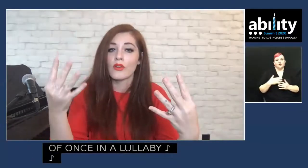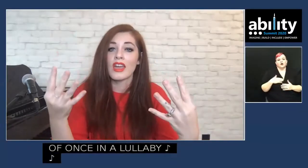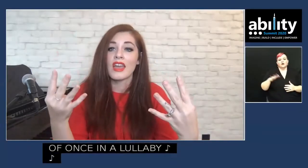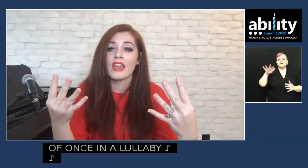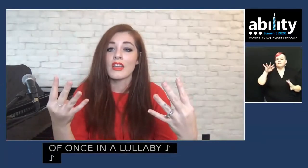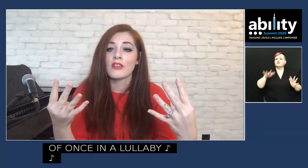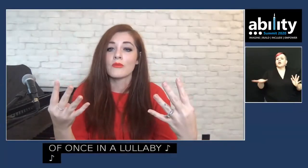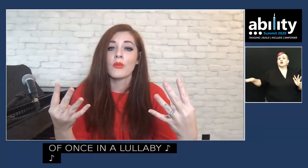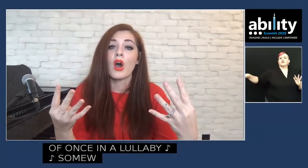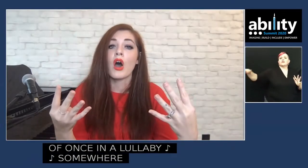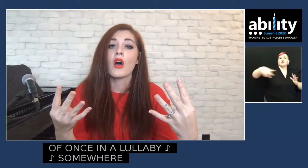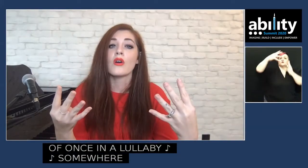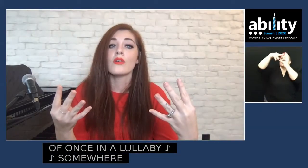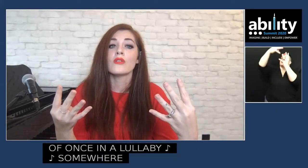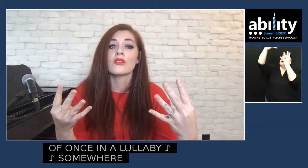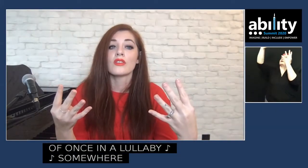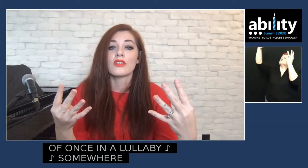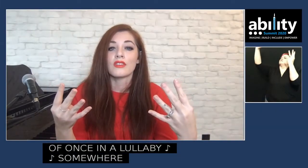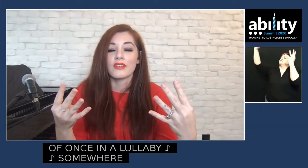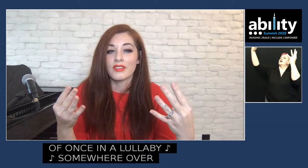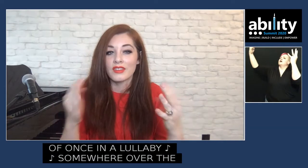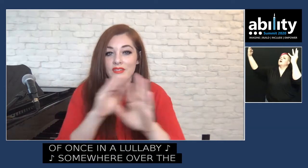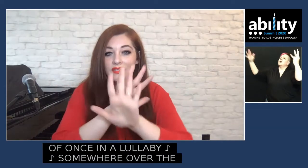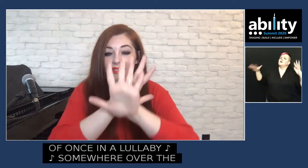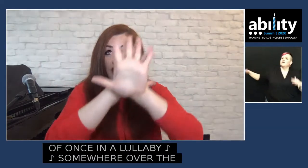over the rainbow,